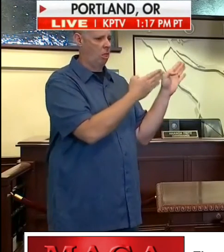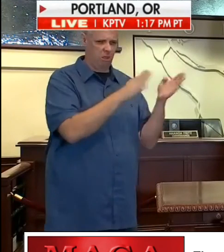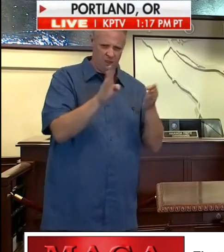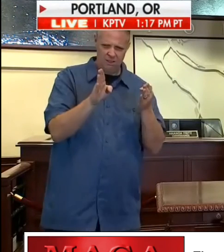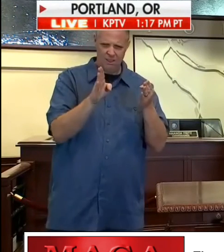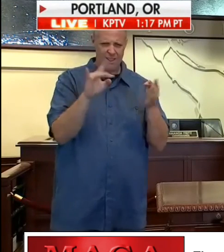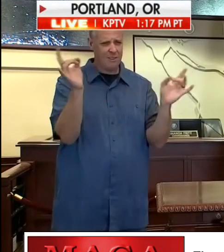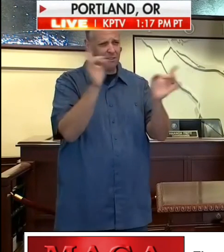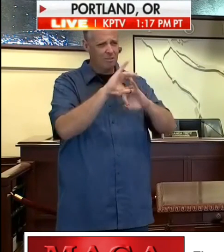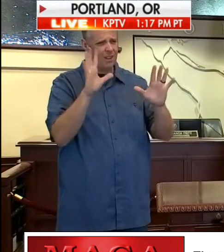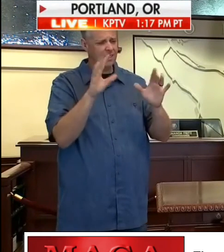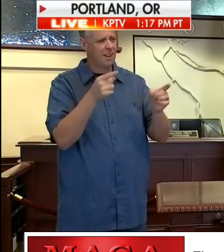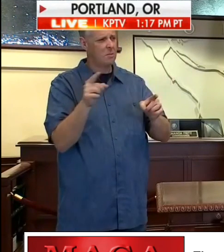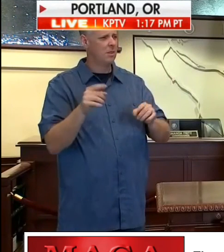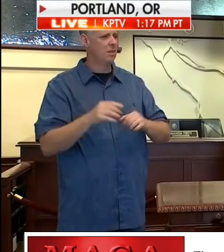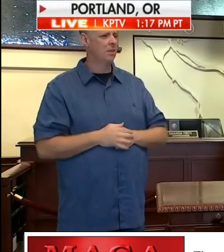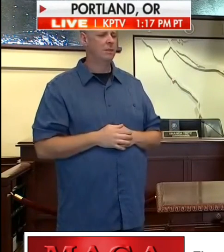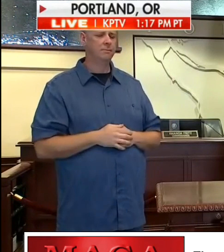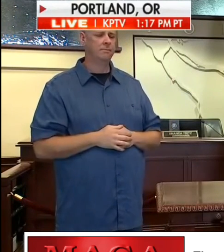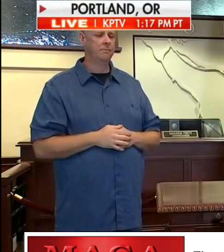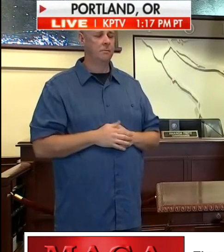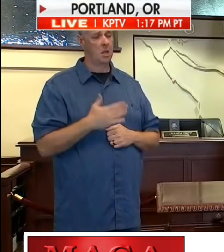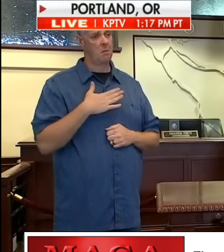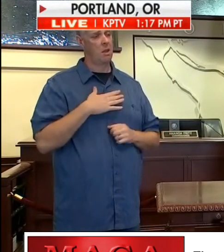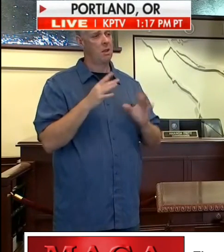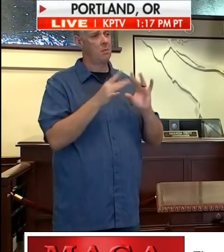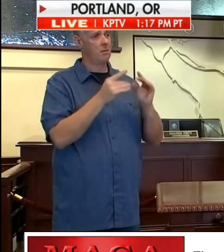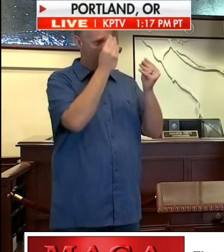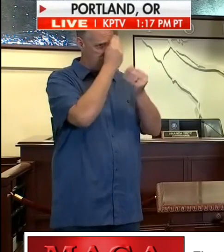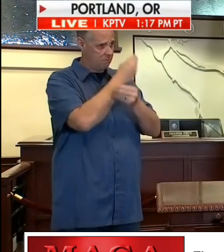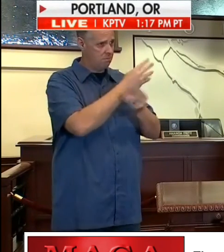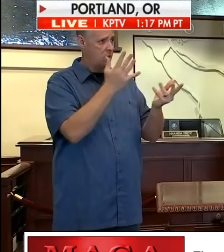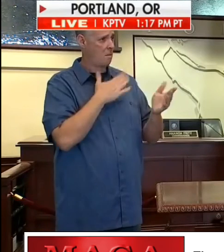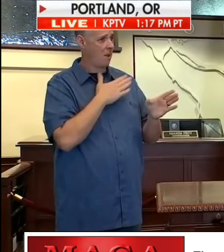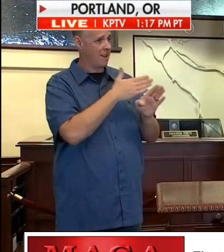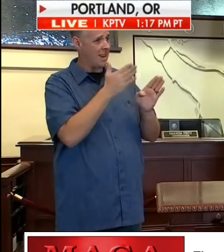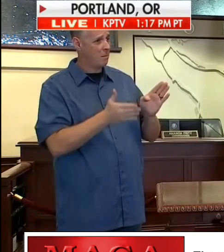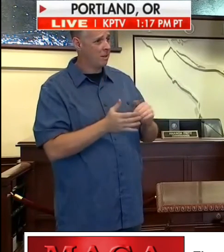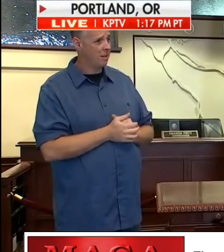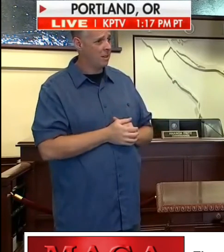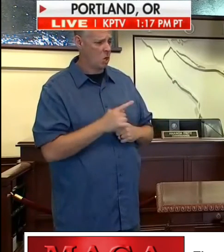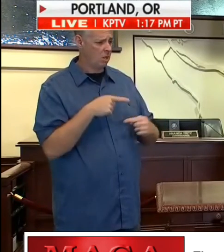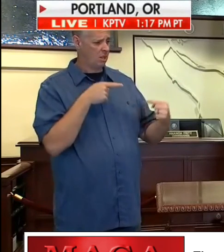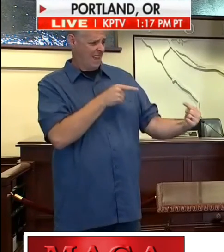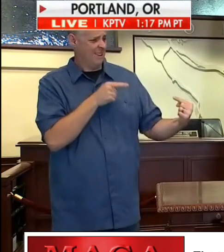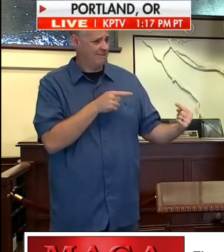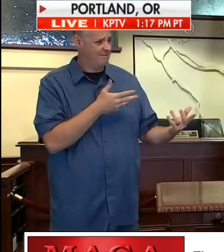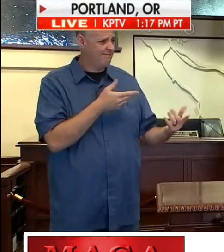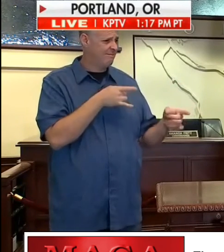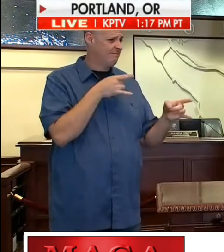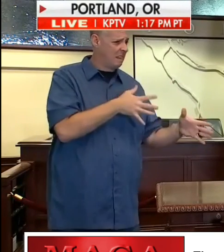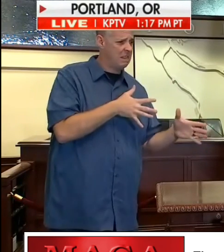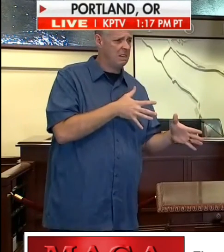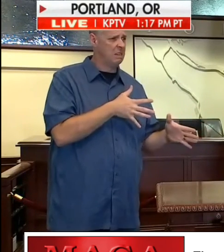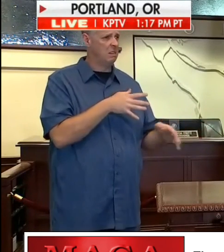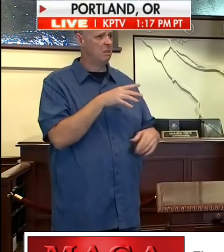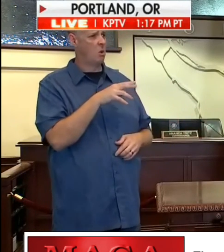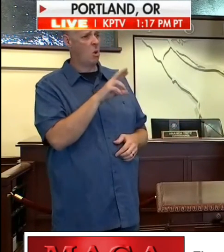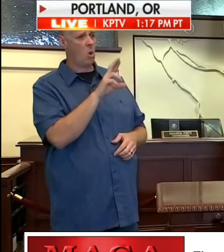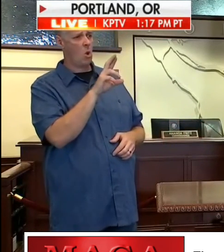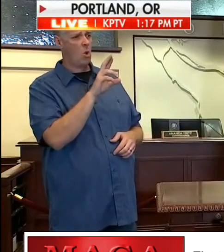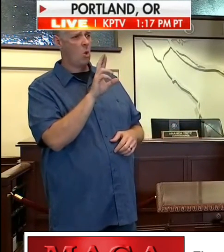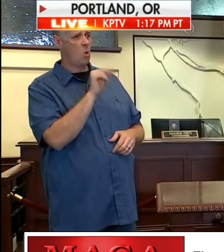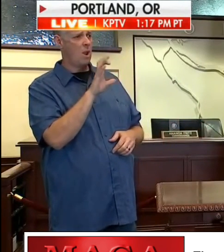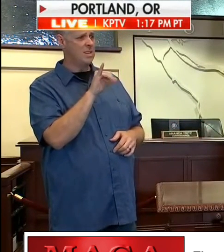violence. But my message today to my neighbors is we can never allow hatred or racism or division